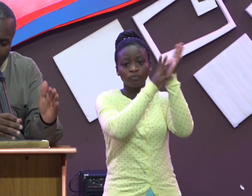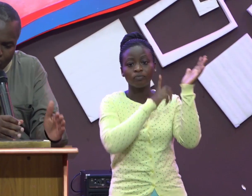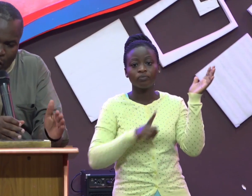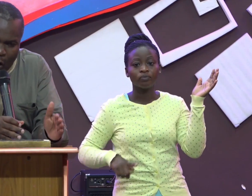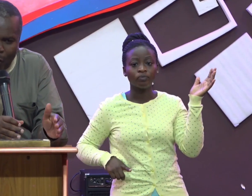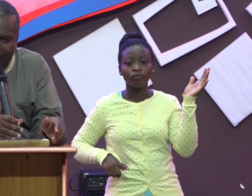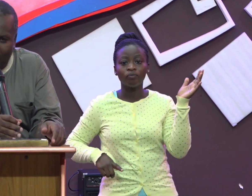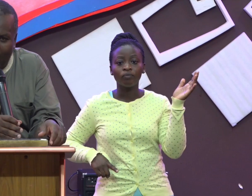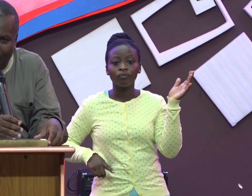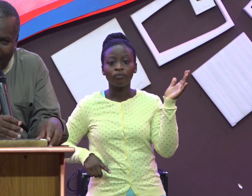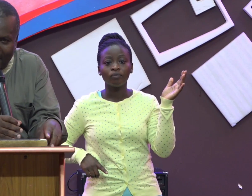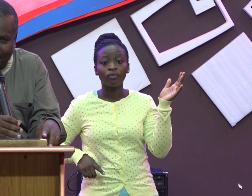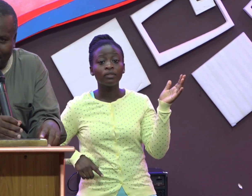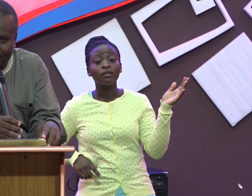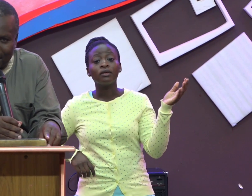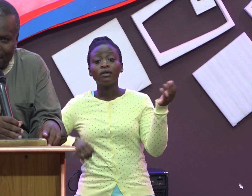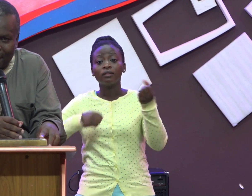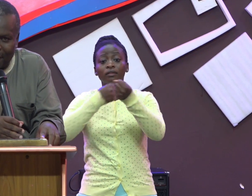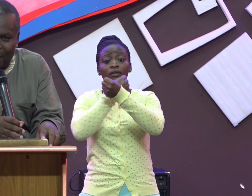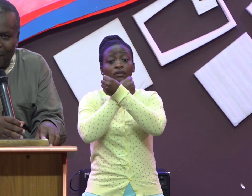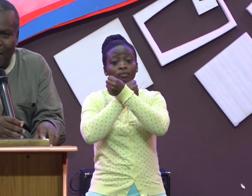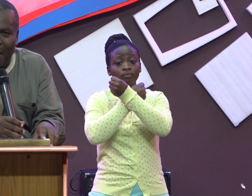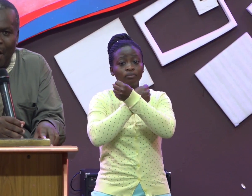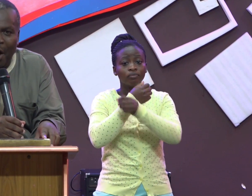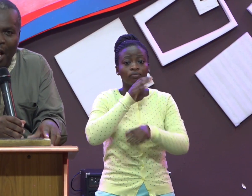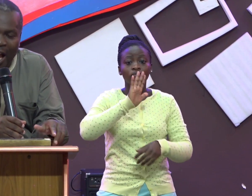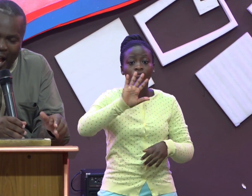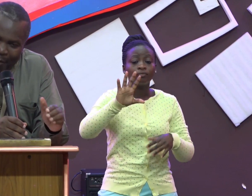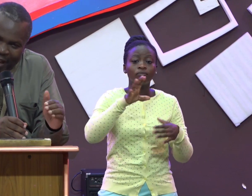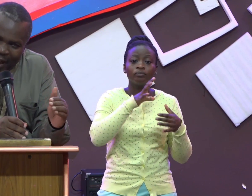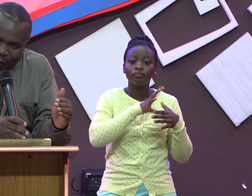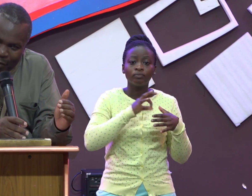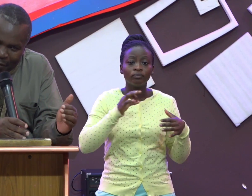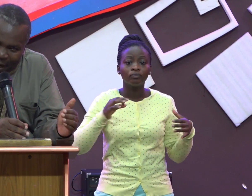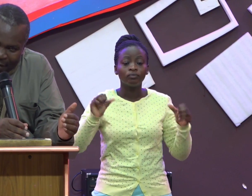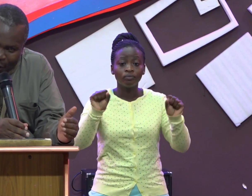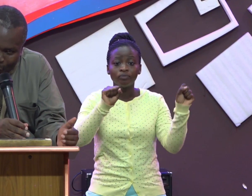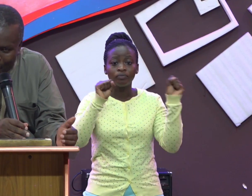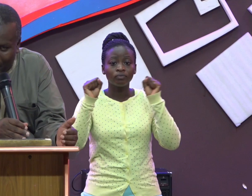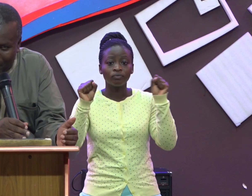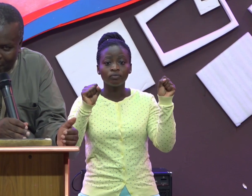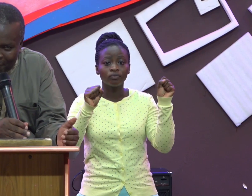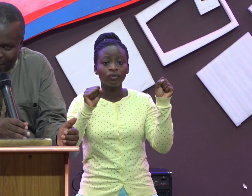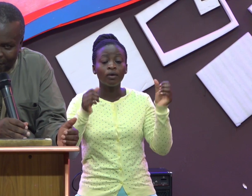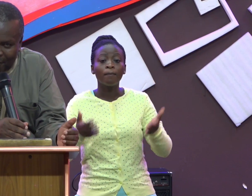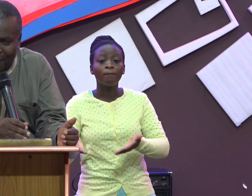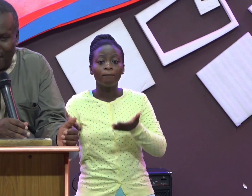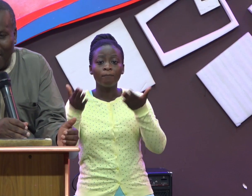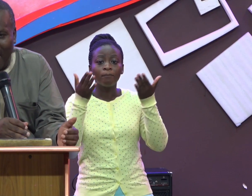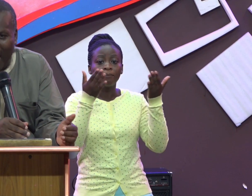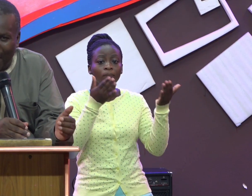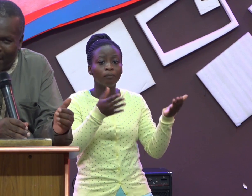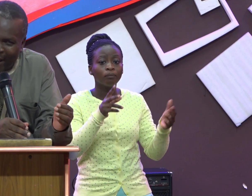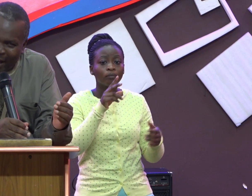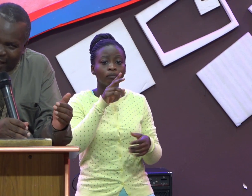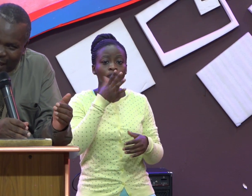okuma omuntu owo mundanga wa amanyi. So keeping your spirit to be strong. Aberenga afulumye bibale bitufu. When he's bearing the right